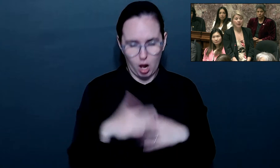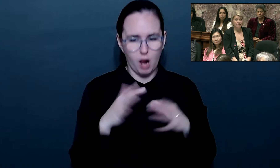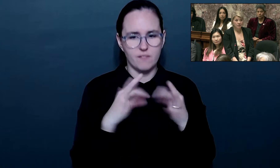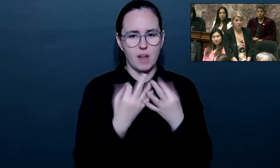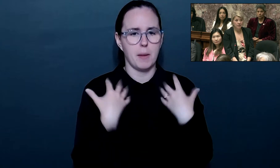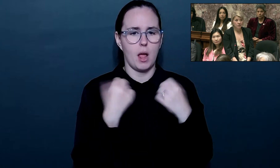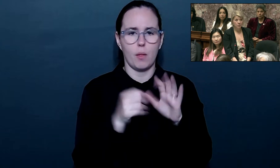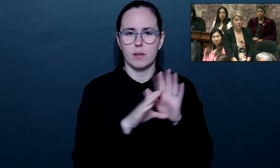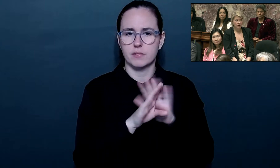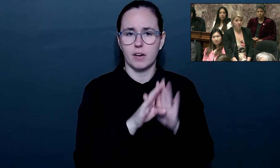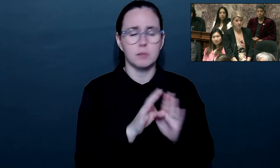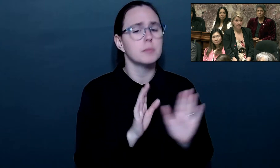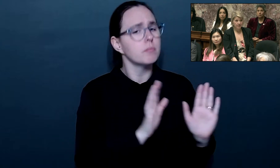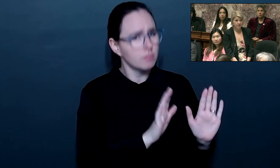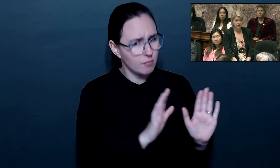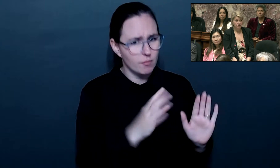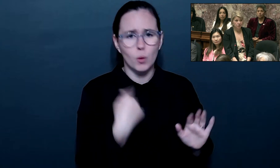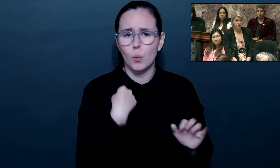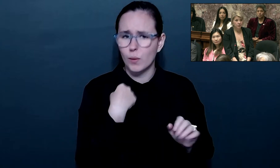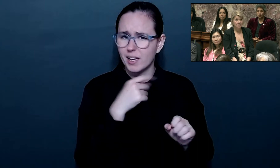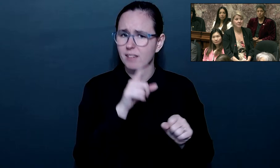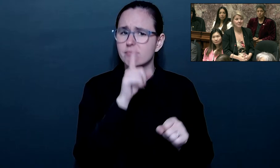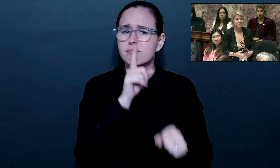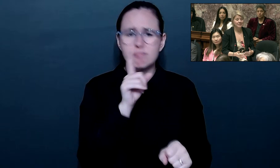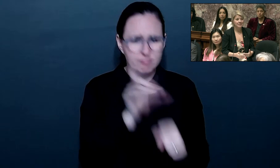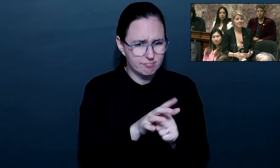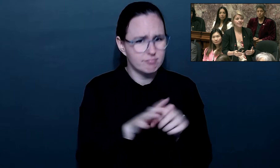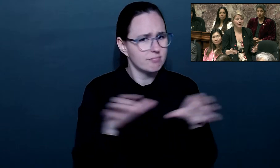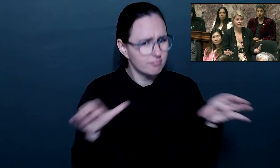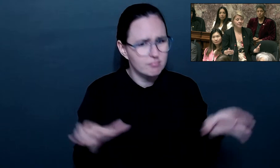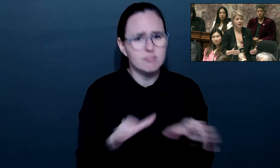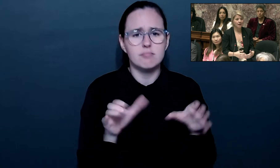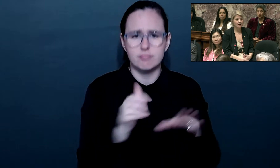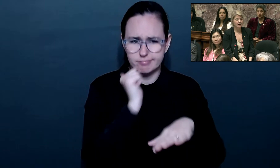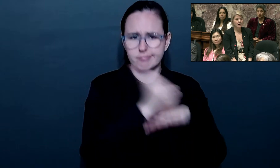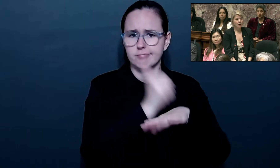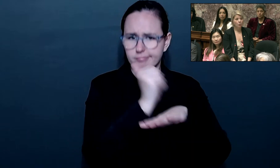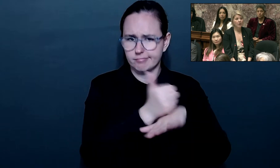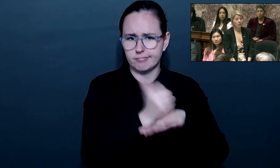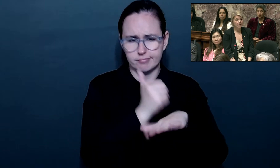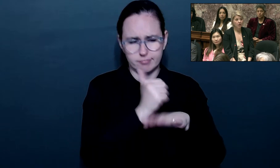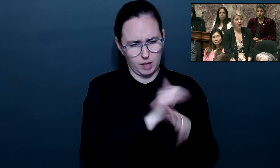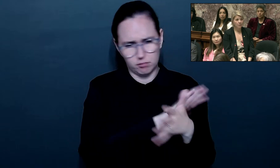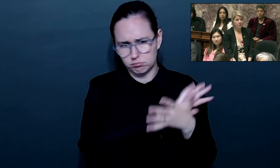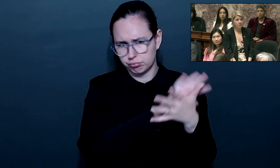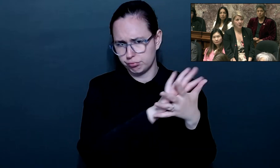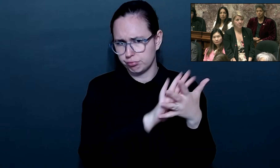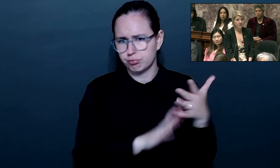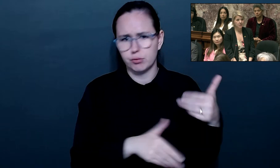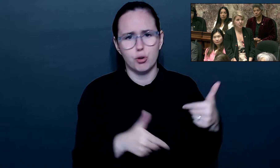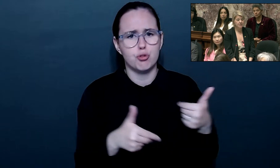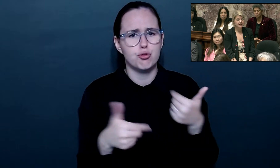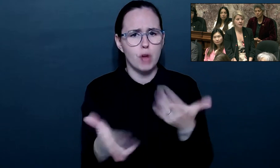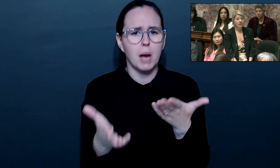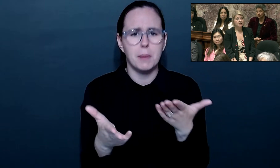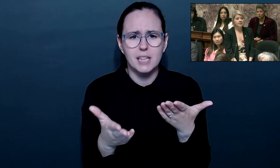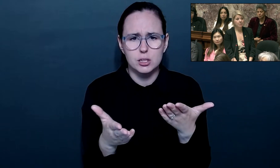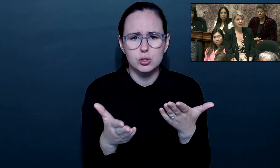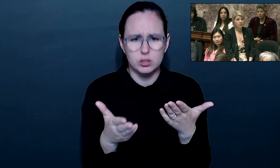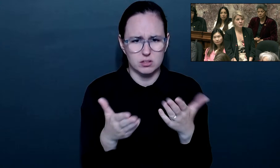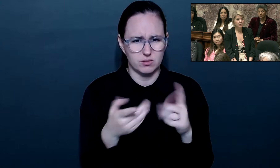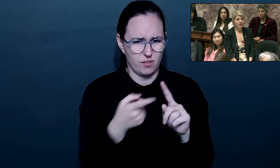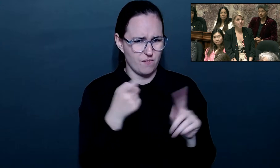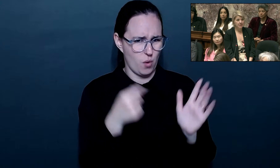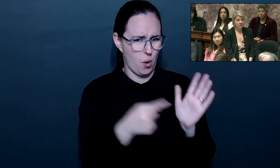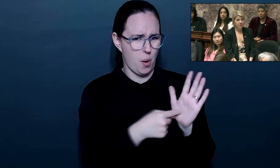meet regularly with the Representative of Children and Youth to discuss where we are at with those recommendations. Some